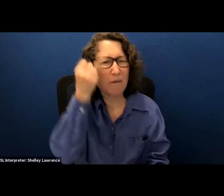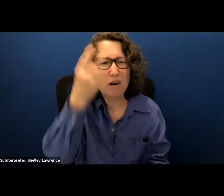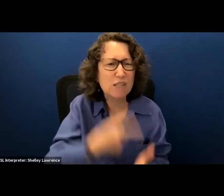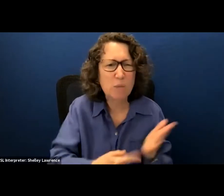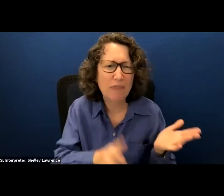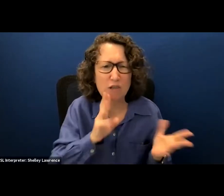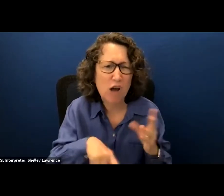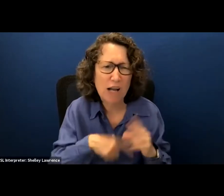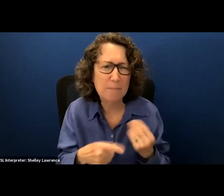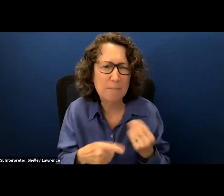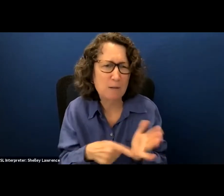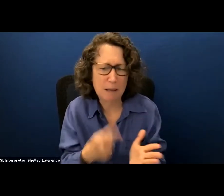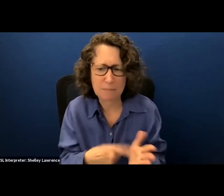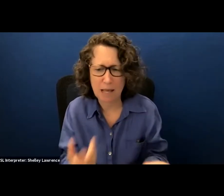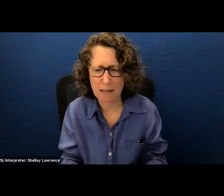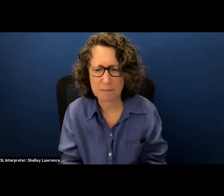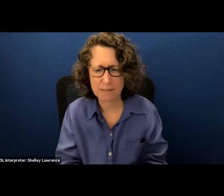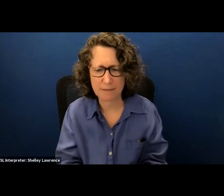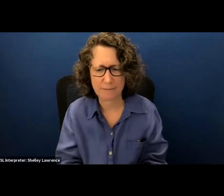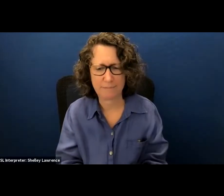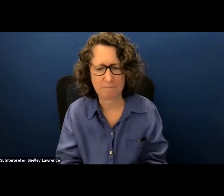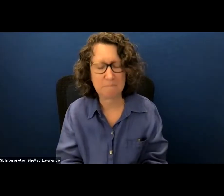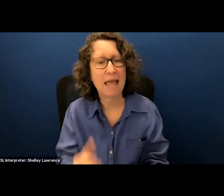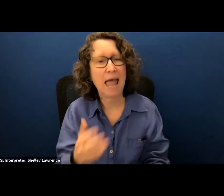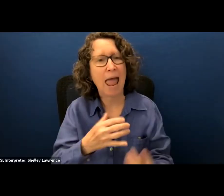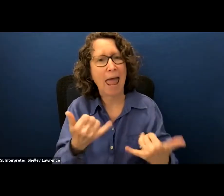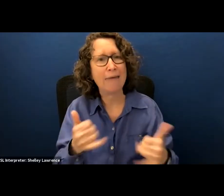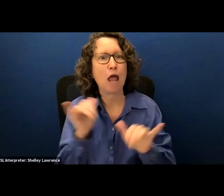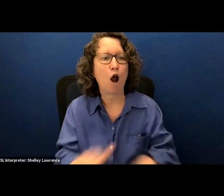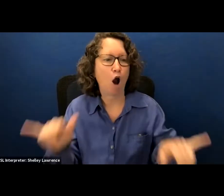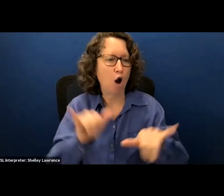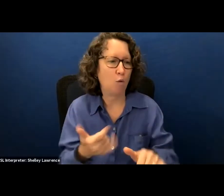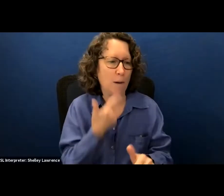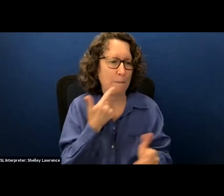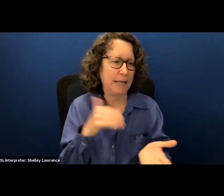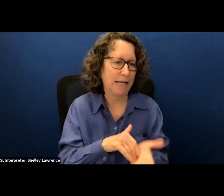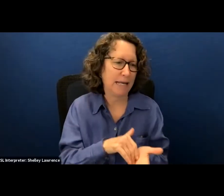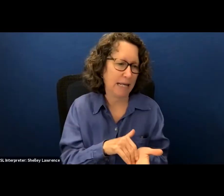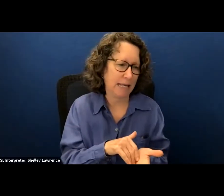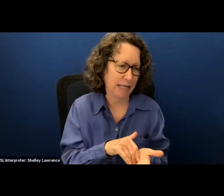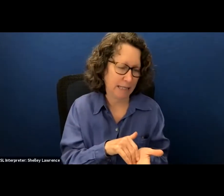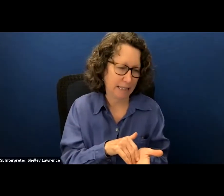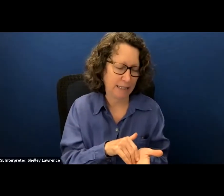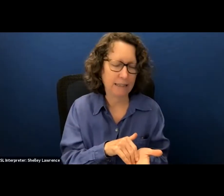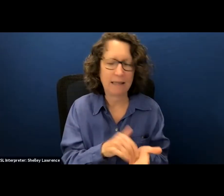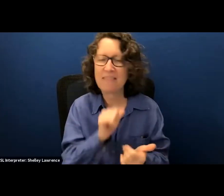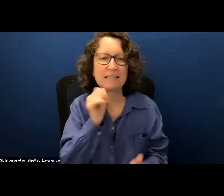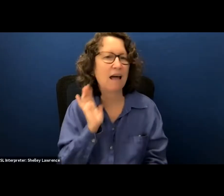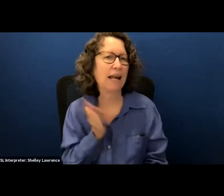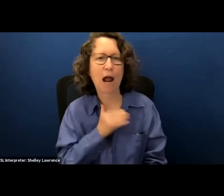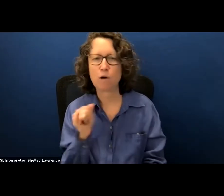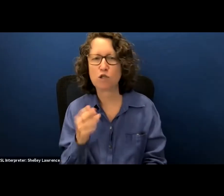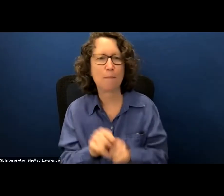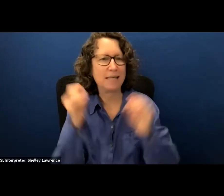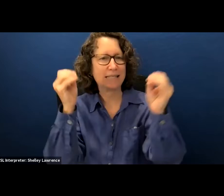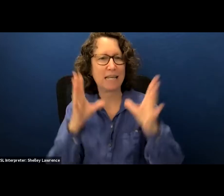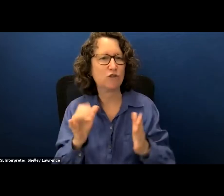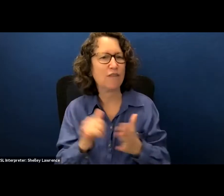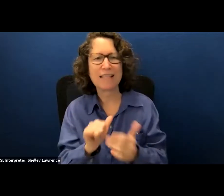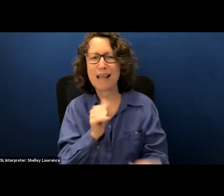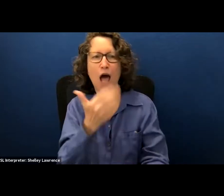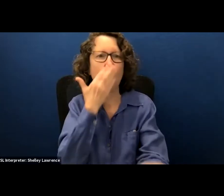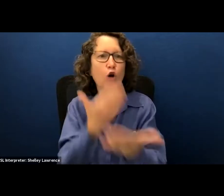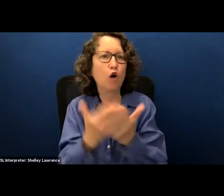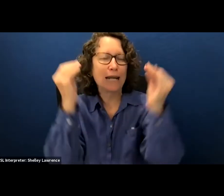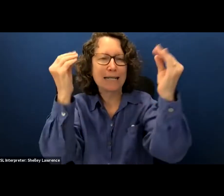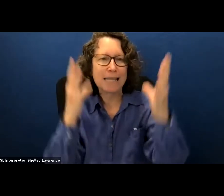they're saying sometimes. Yet they're repeating something. And so that's not our job as teachers. That's not being a good